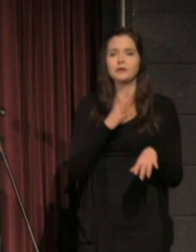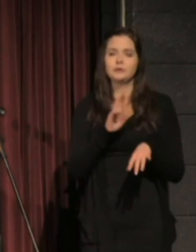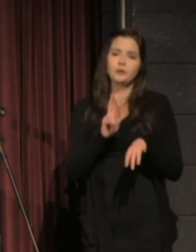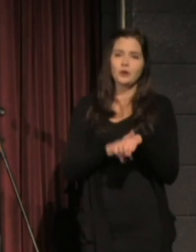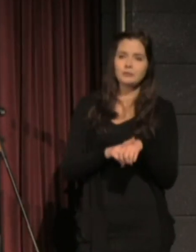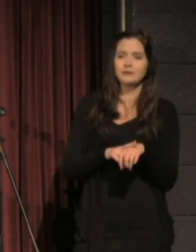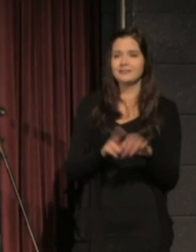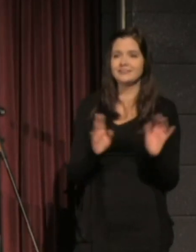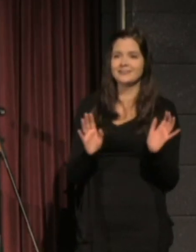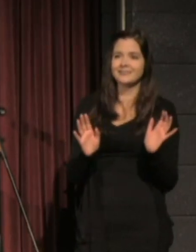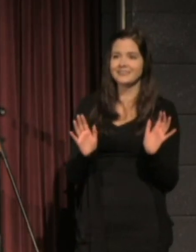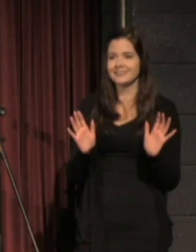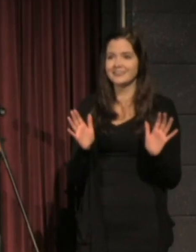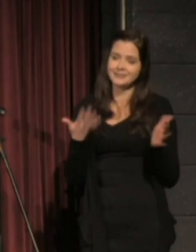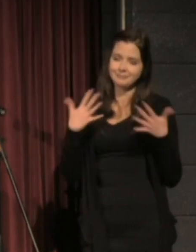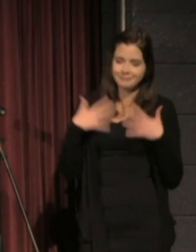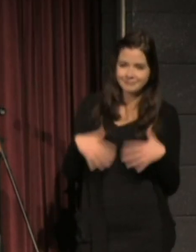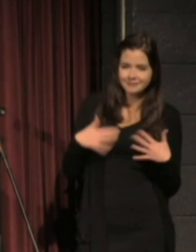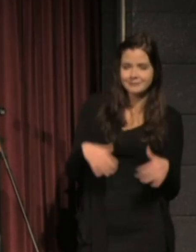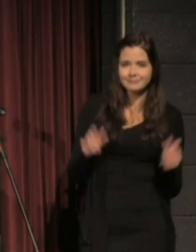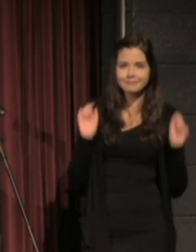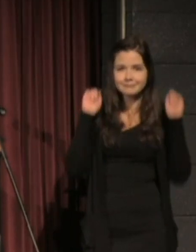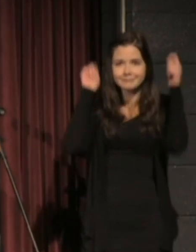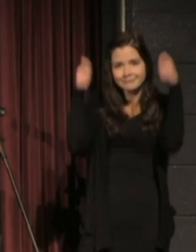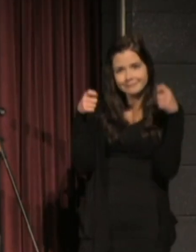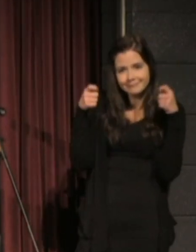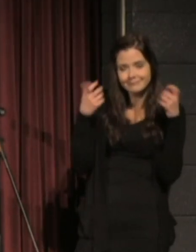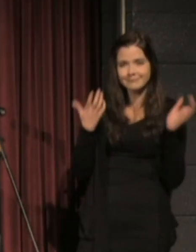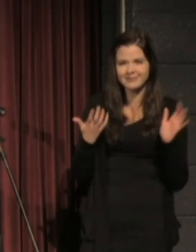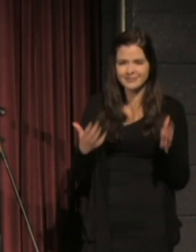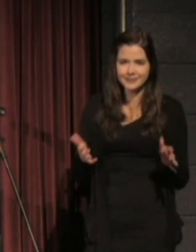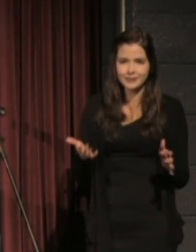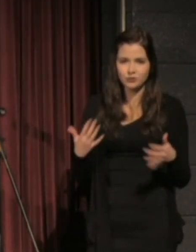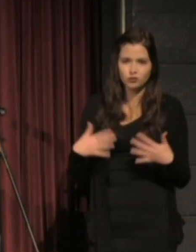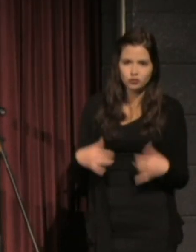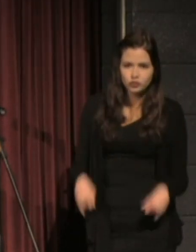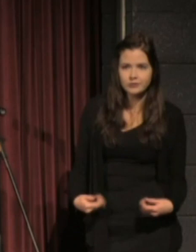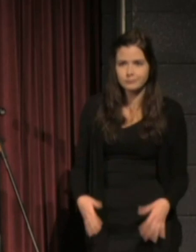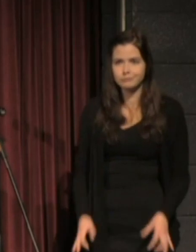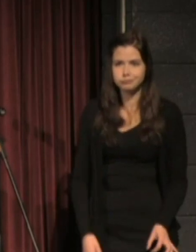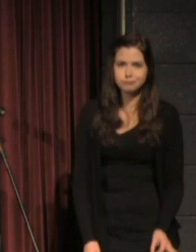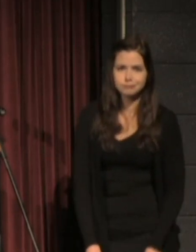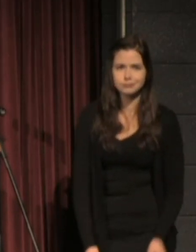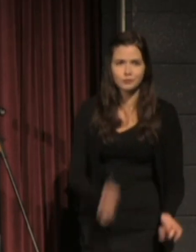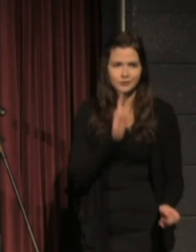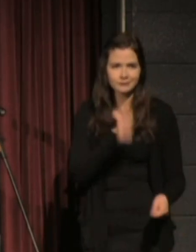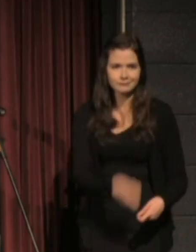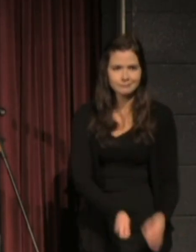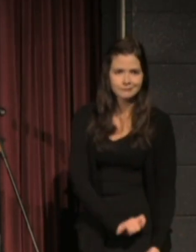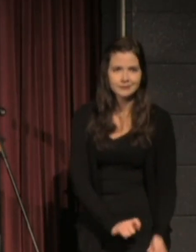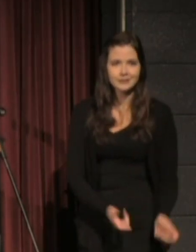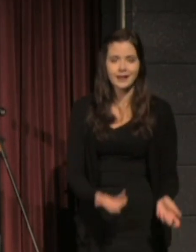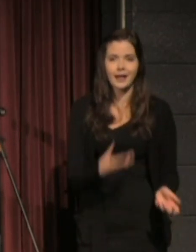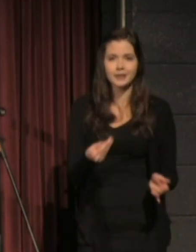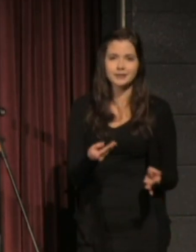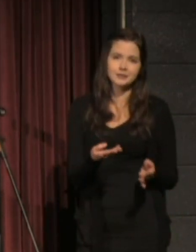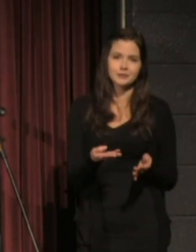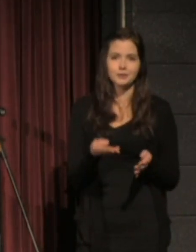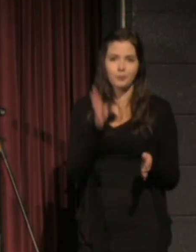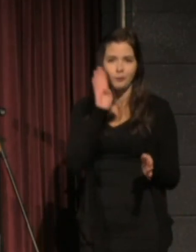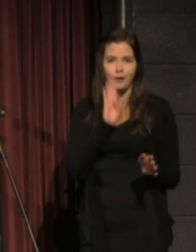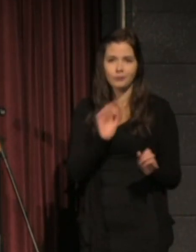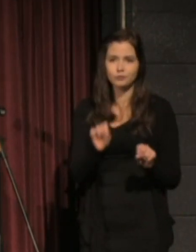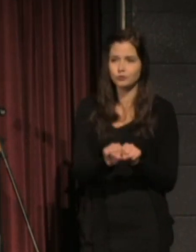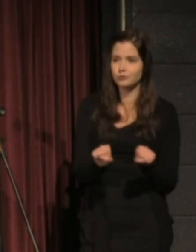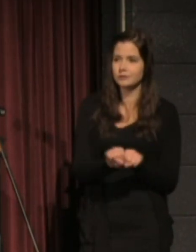circa 2007, a hoodie, some holy jeans, and boy were they ripped, and some brown clogs.